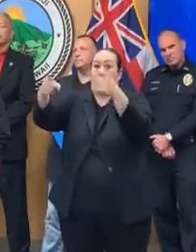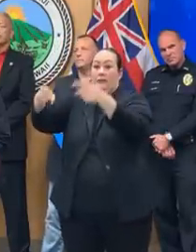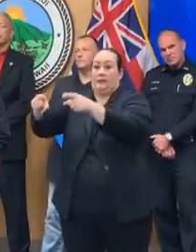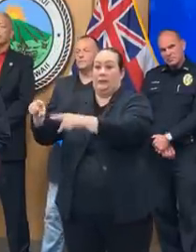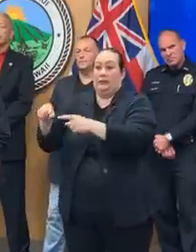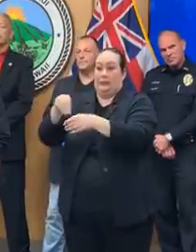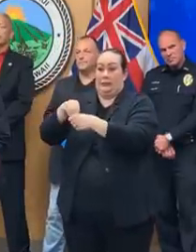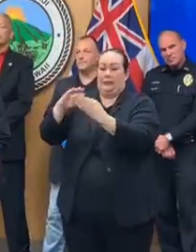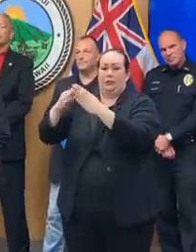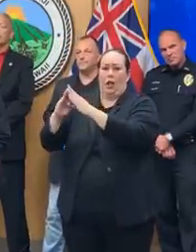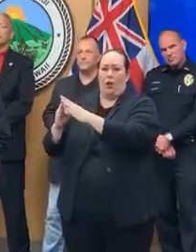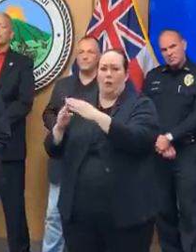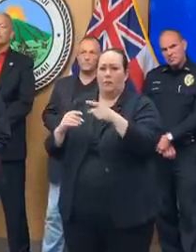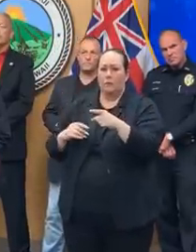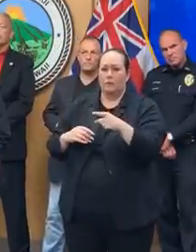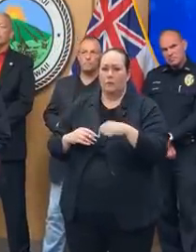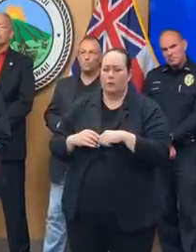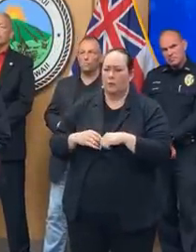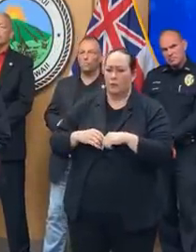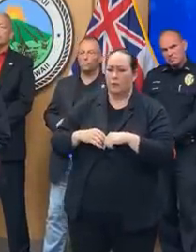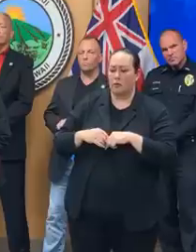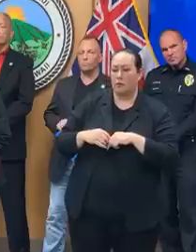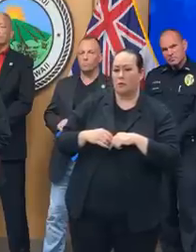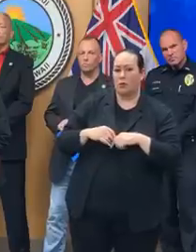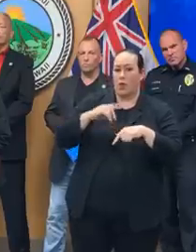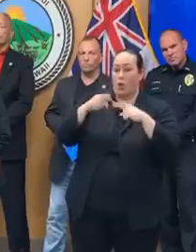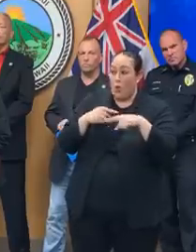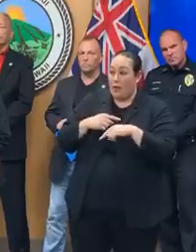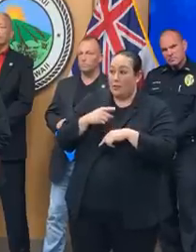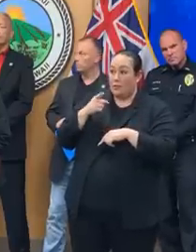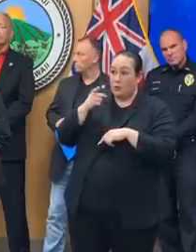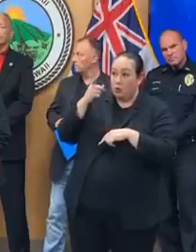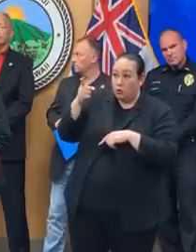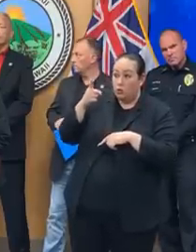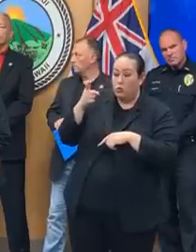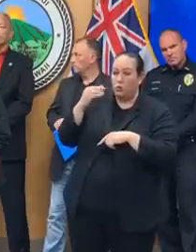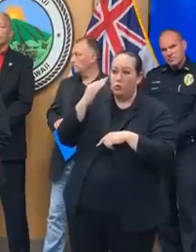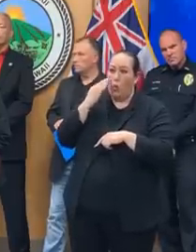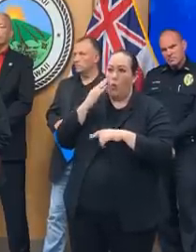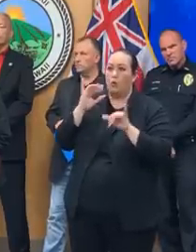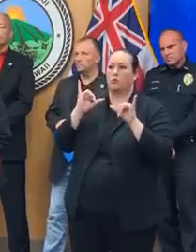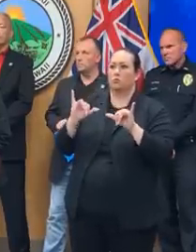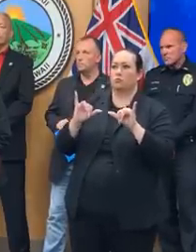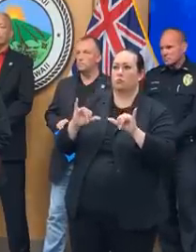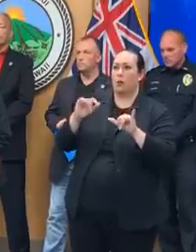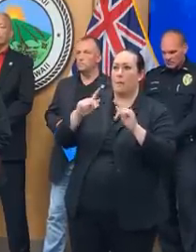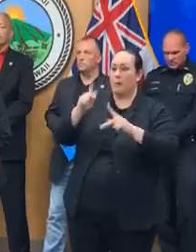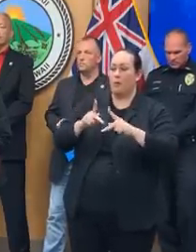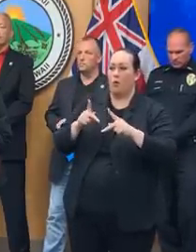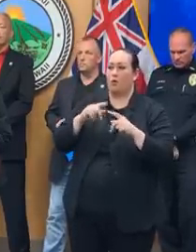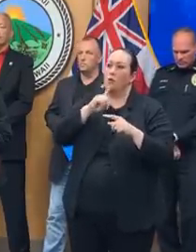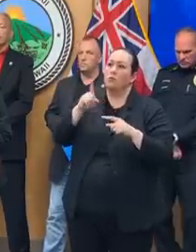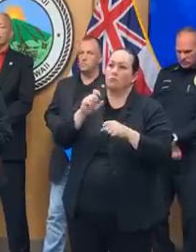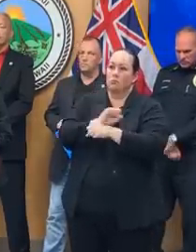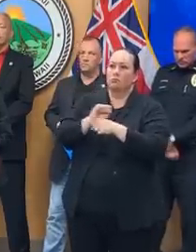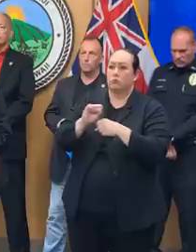not sure. When did it become apparent that people were in imminent danger for their lives? So the question is